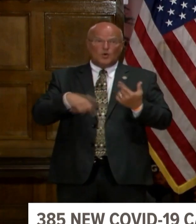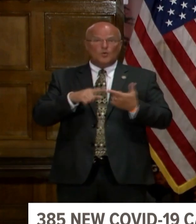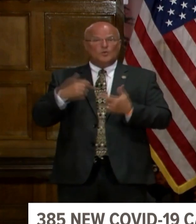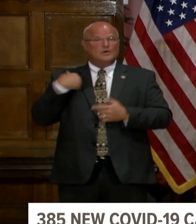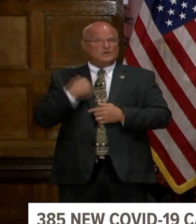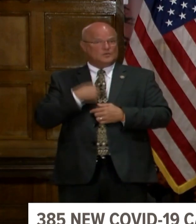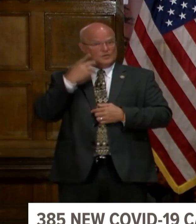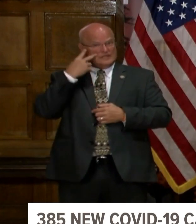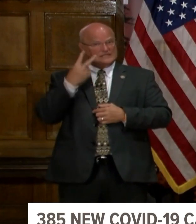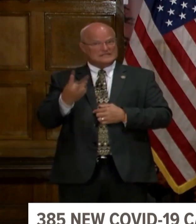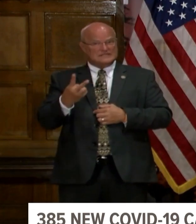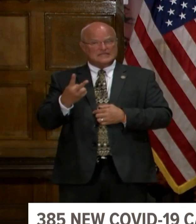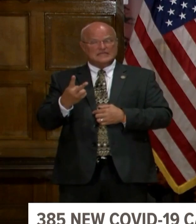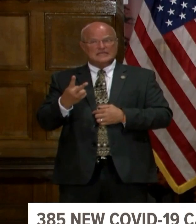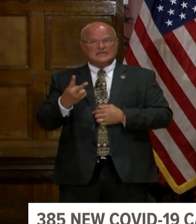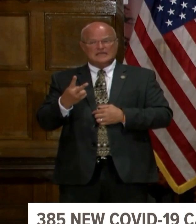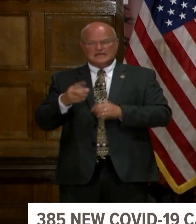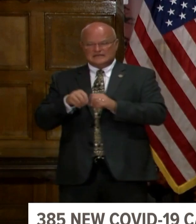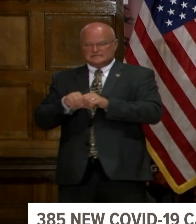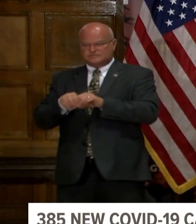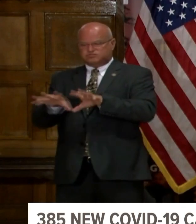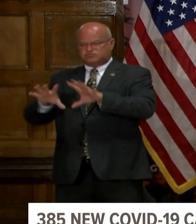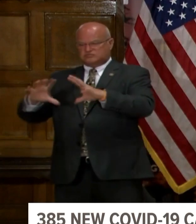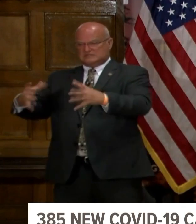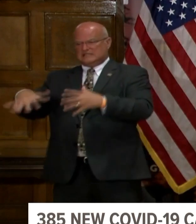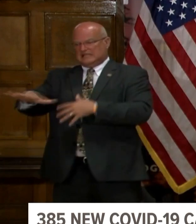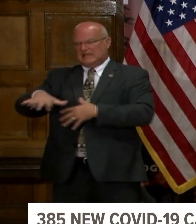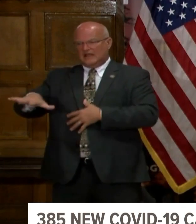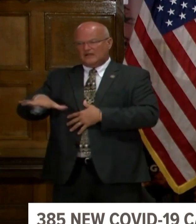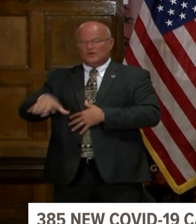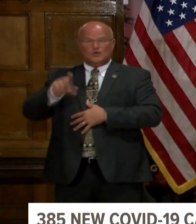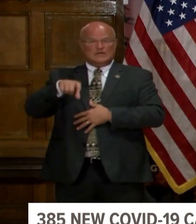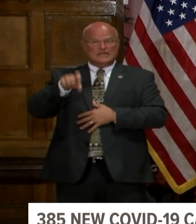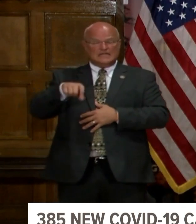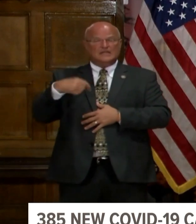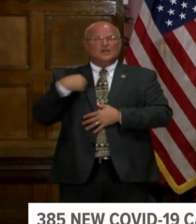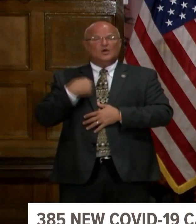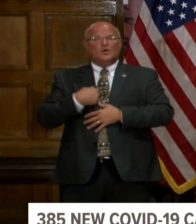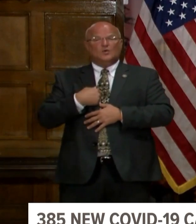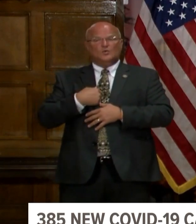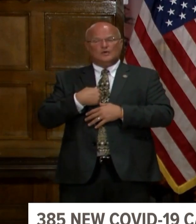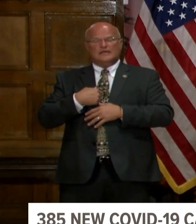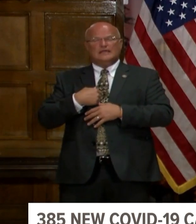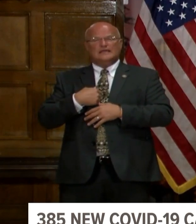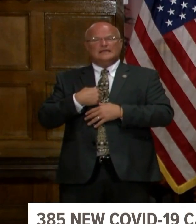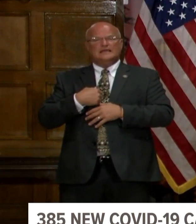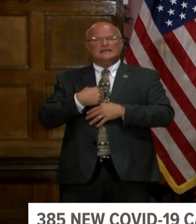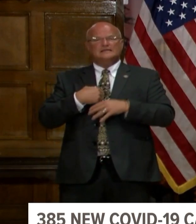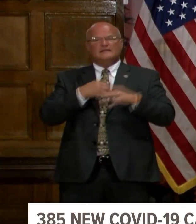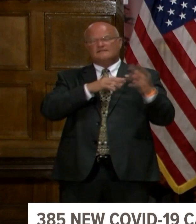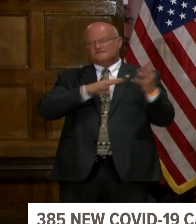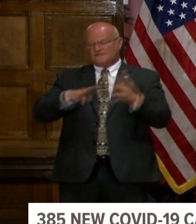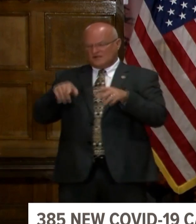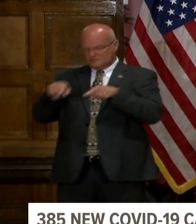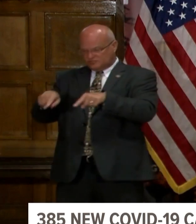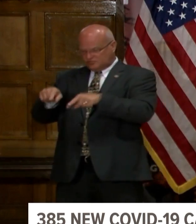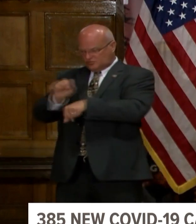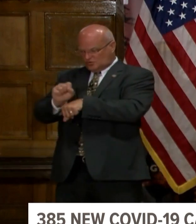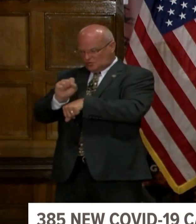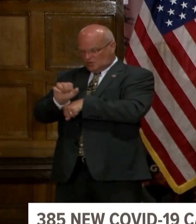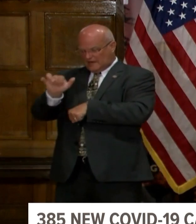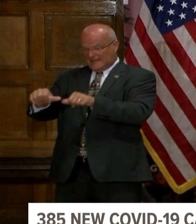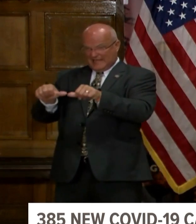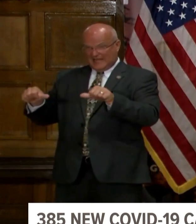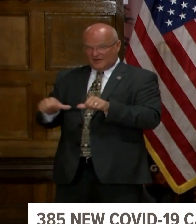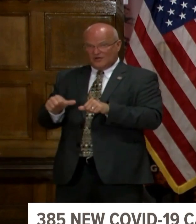we see a breakout somewhere or a great need, we channel those resources there, and with